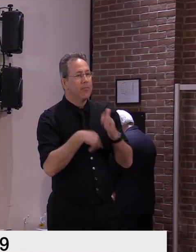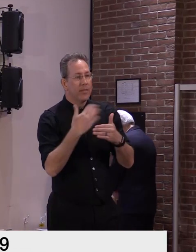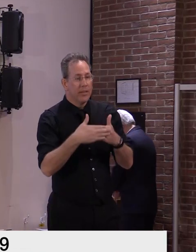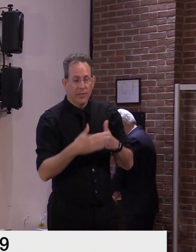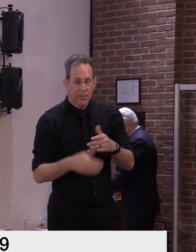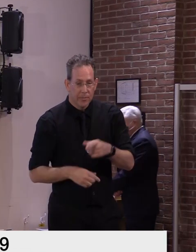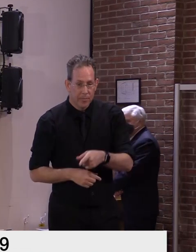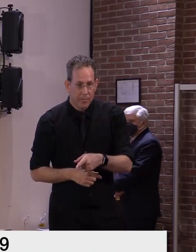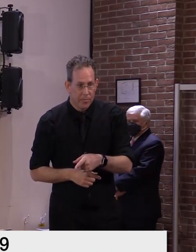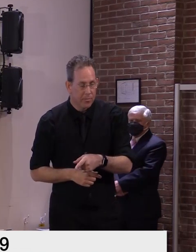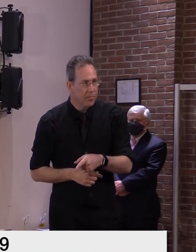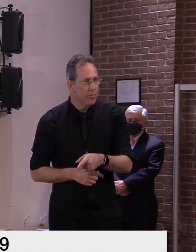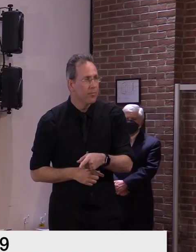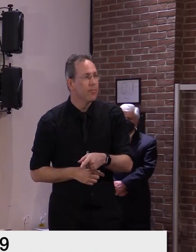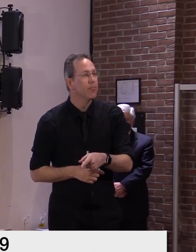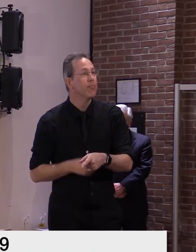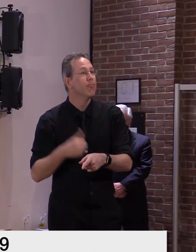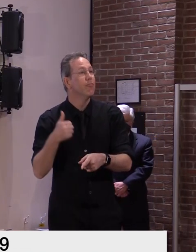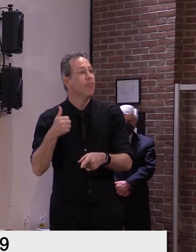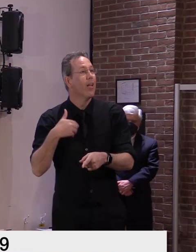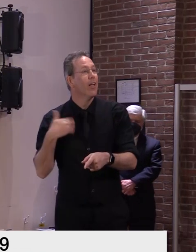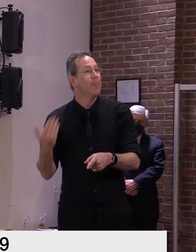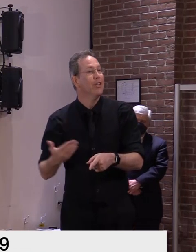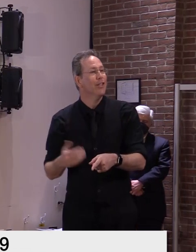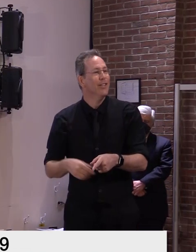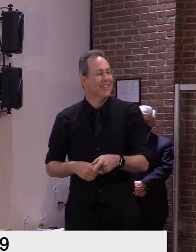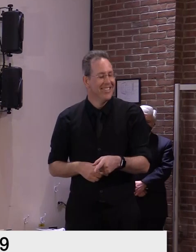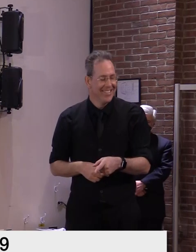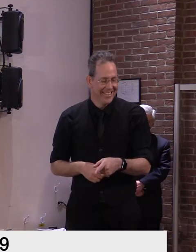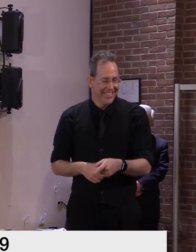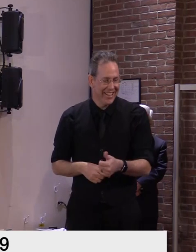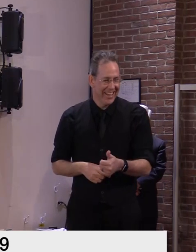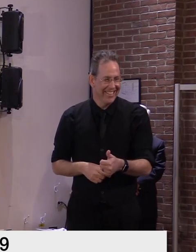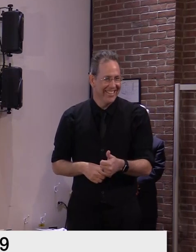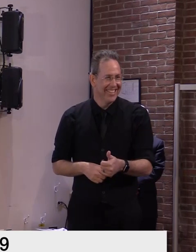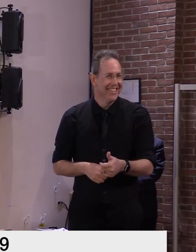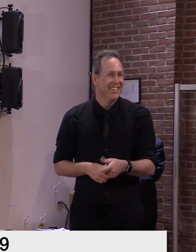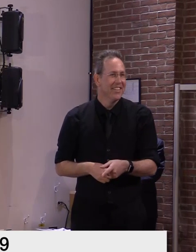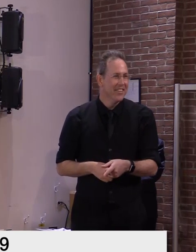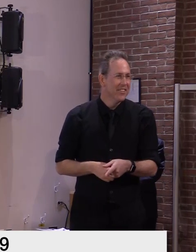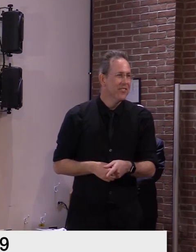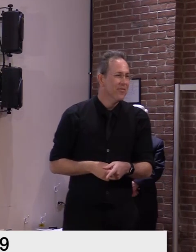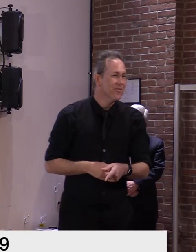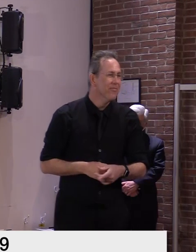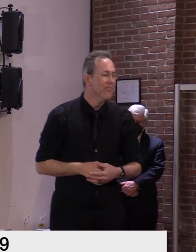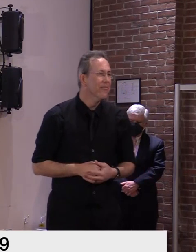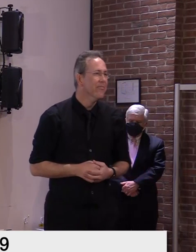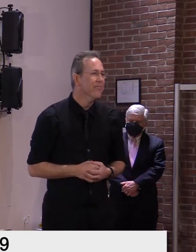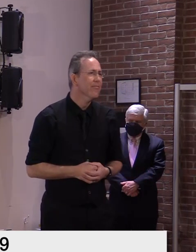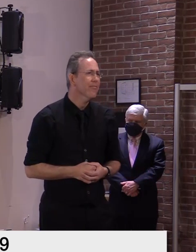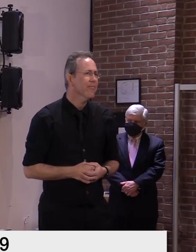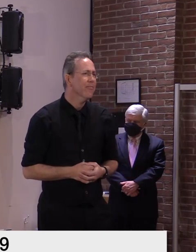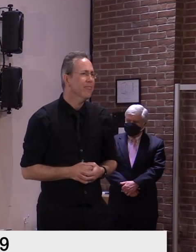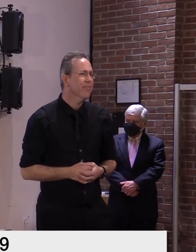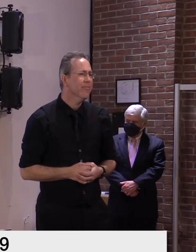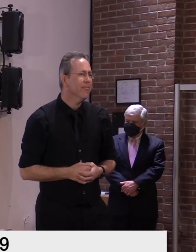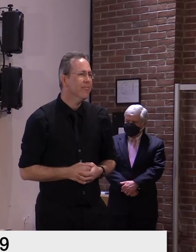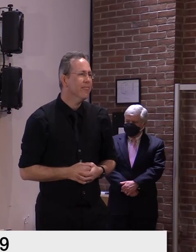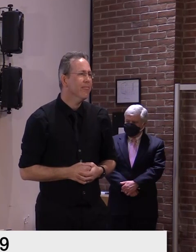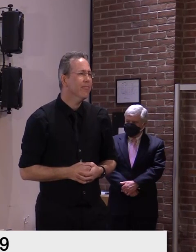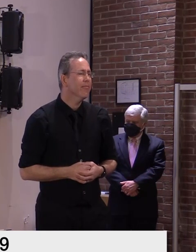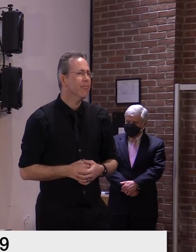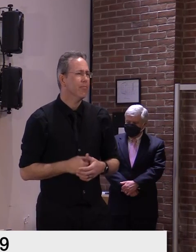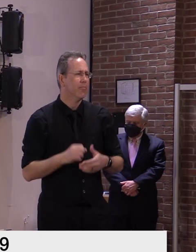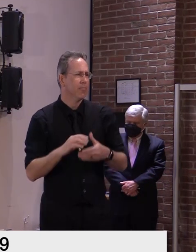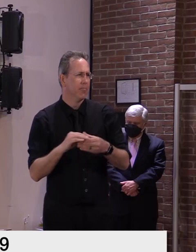I am here, Rebecca. I was on the call, as you were, Governor, with legislative leaders and industry